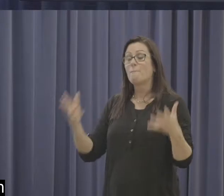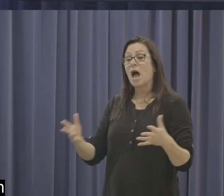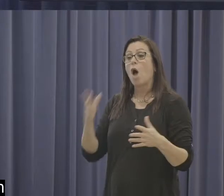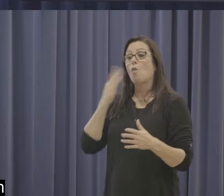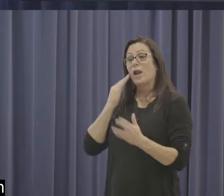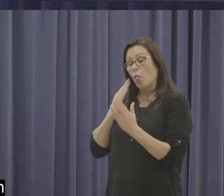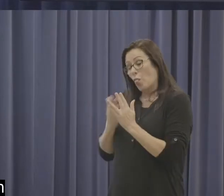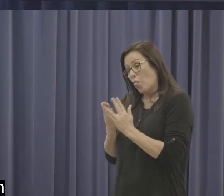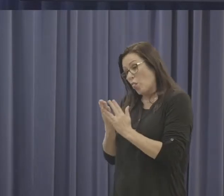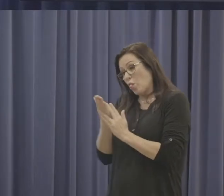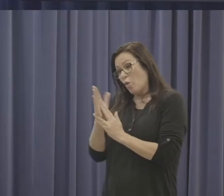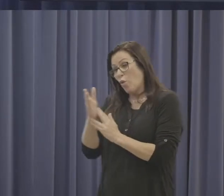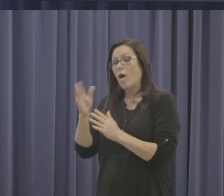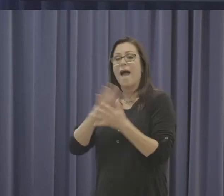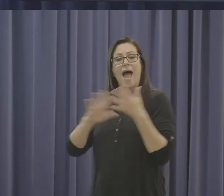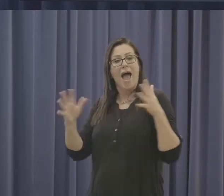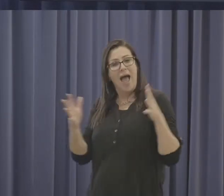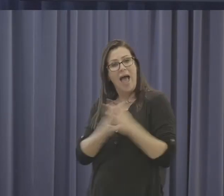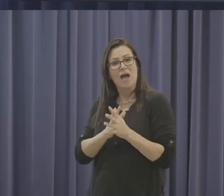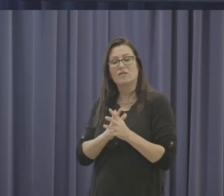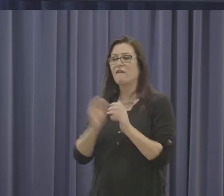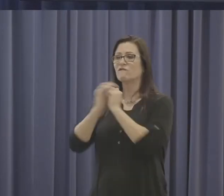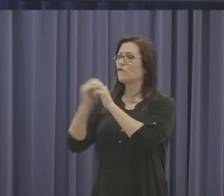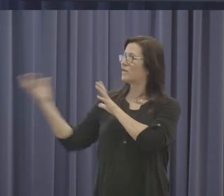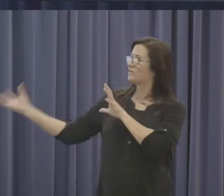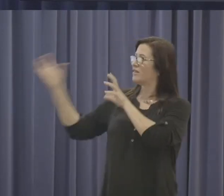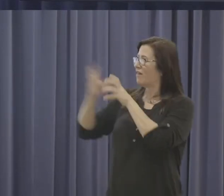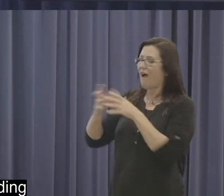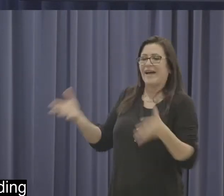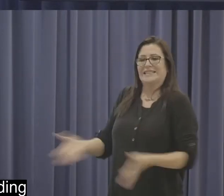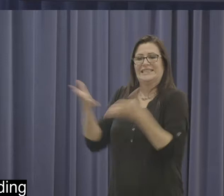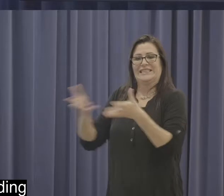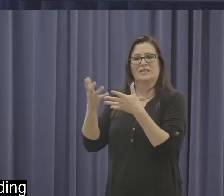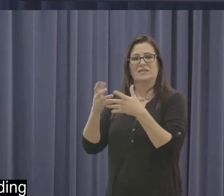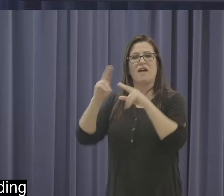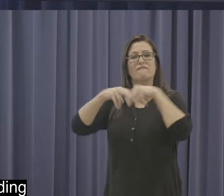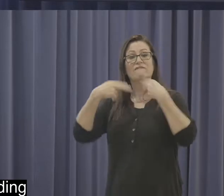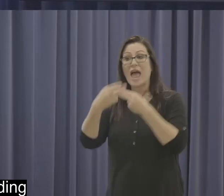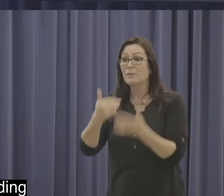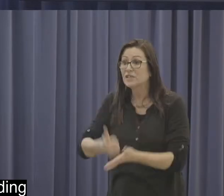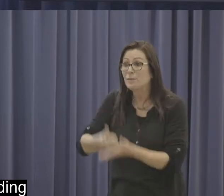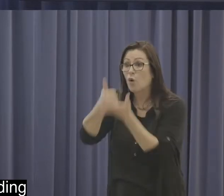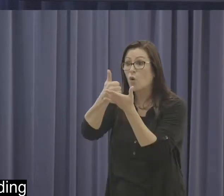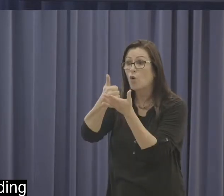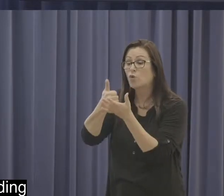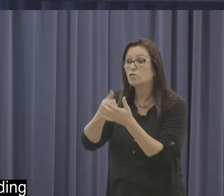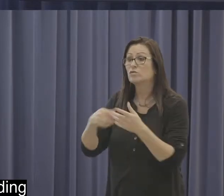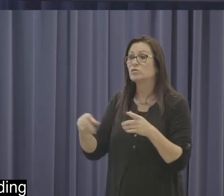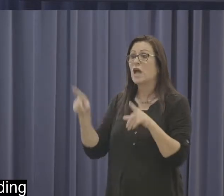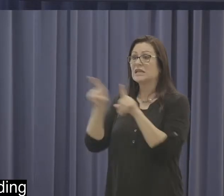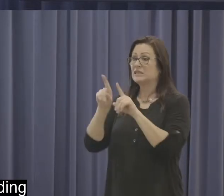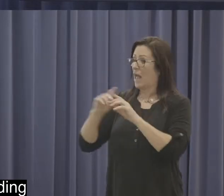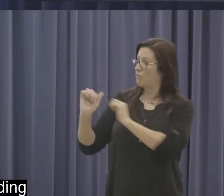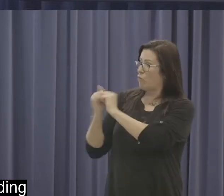tough times in school was mediated by being with friends, having family support, including from pets